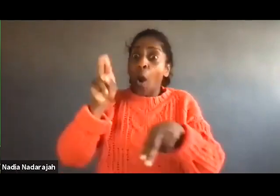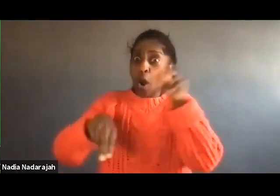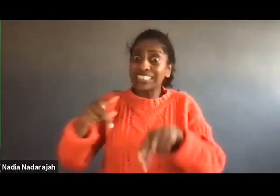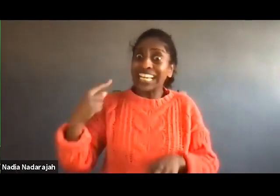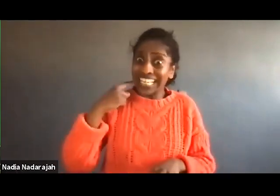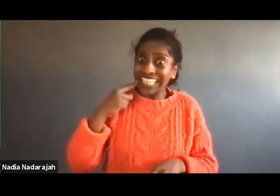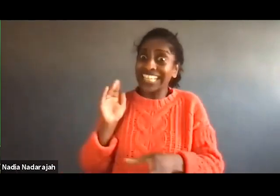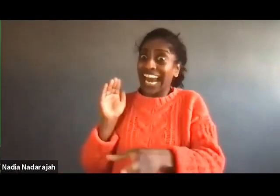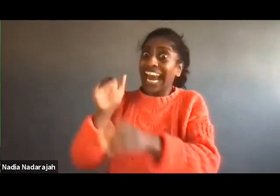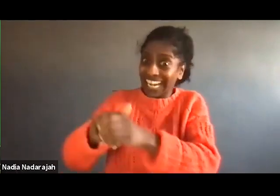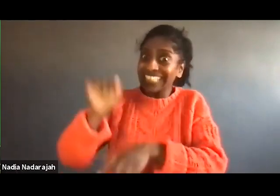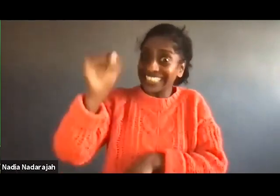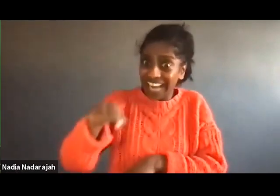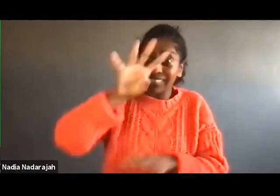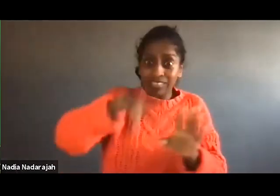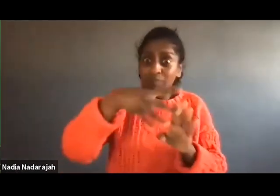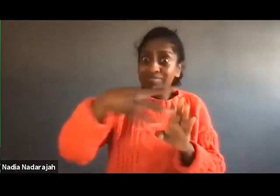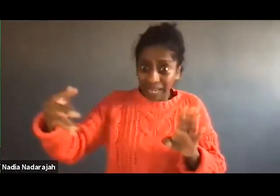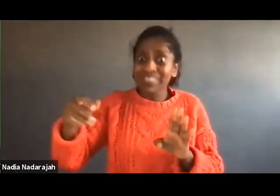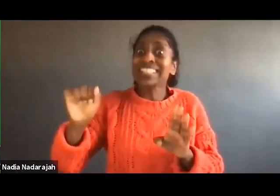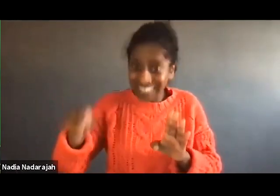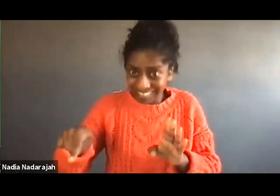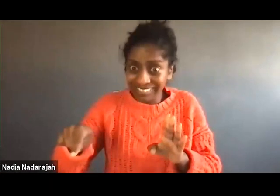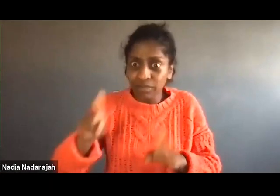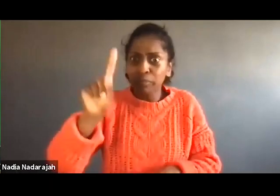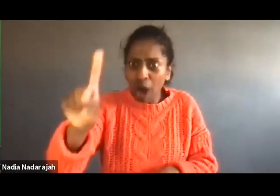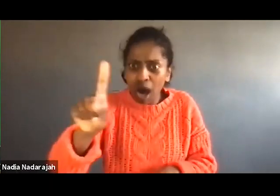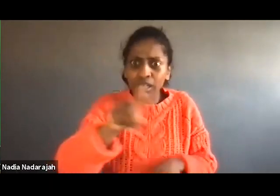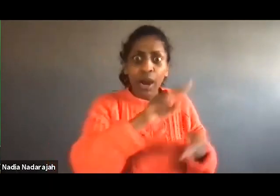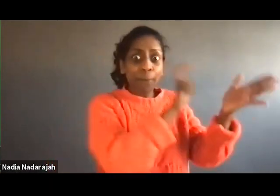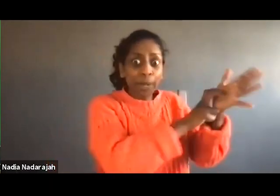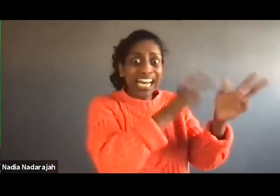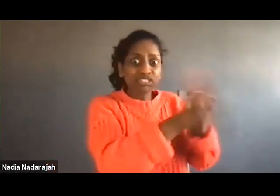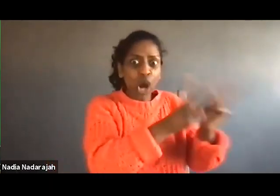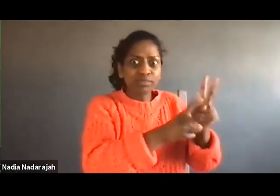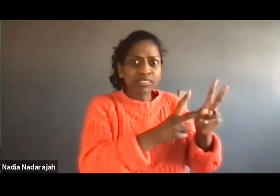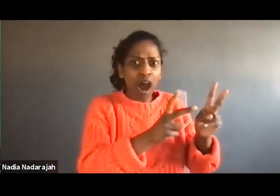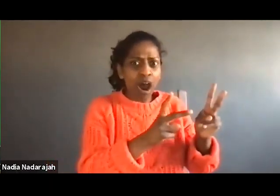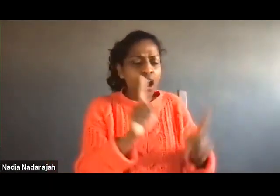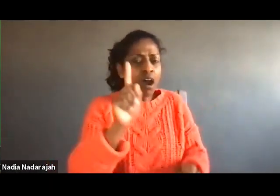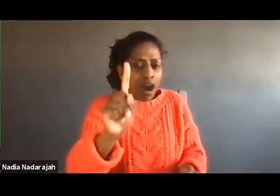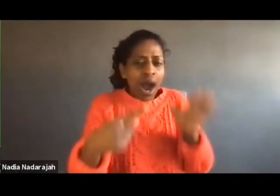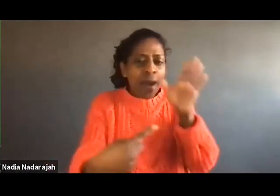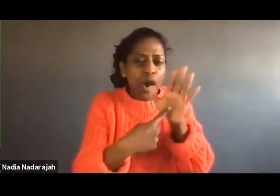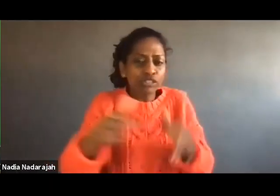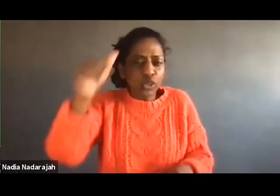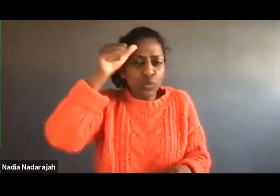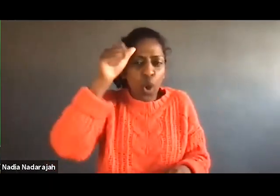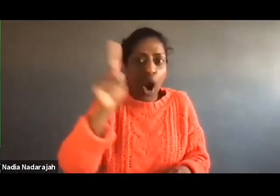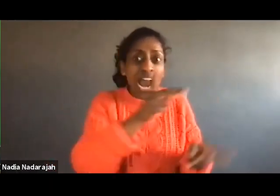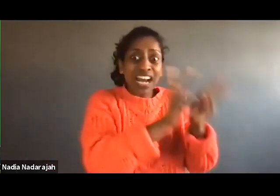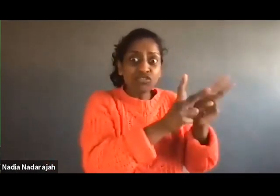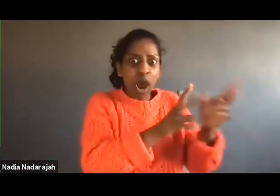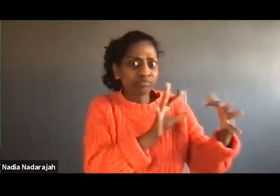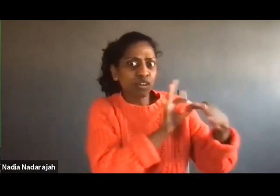day is not always successful. So when you get into the audition, yeah, it's not so much of a big deal,